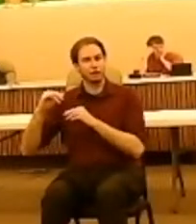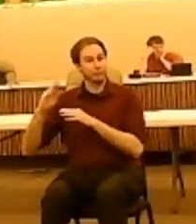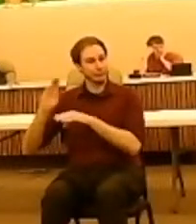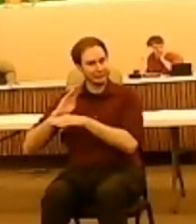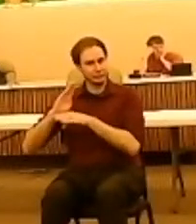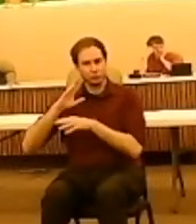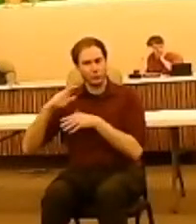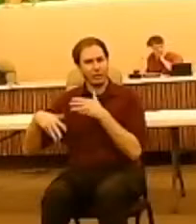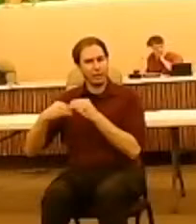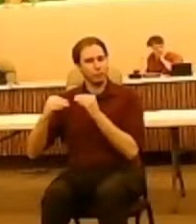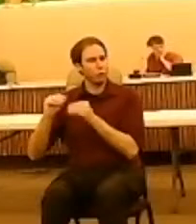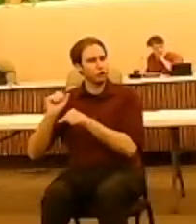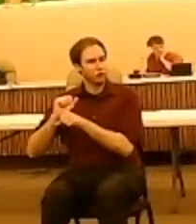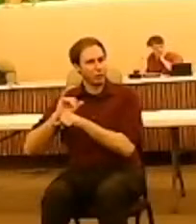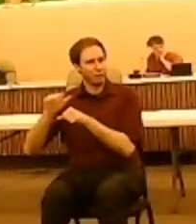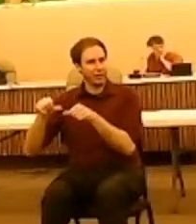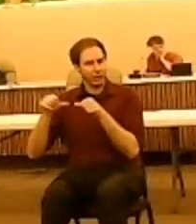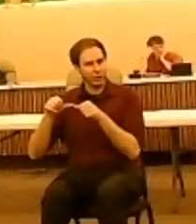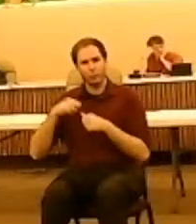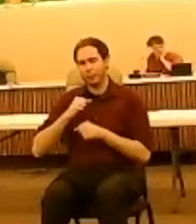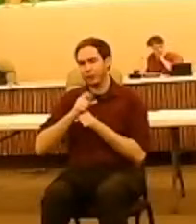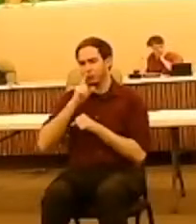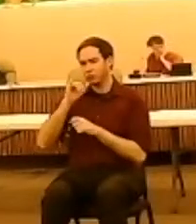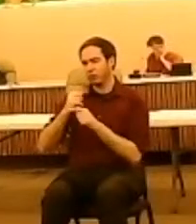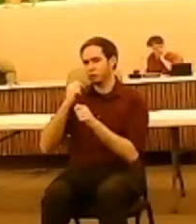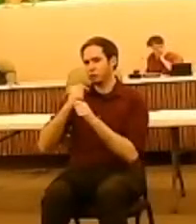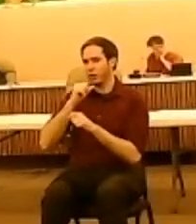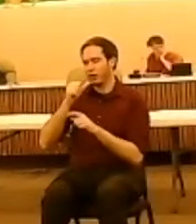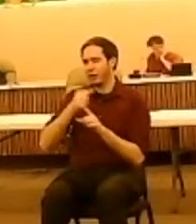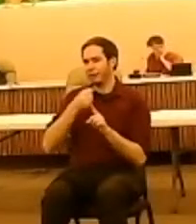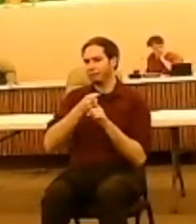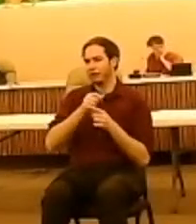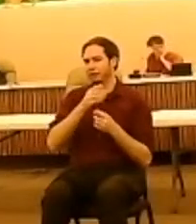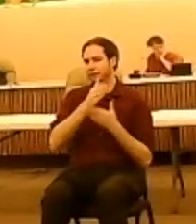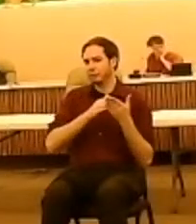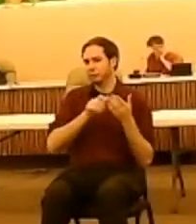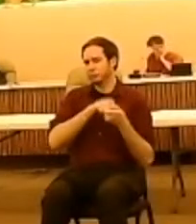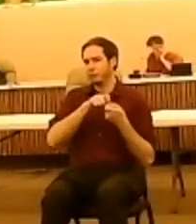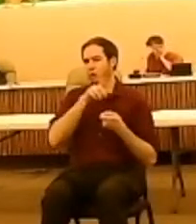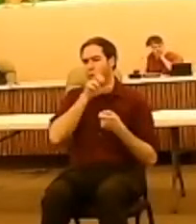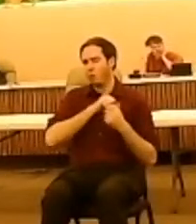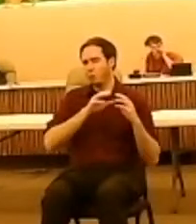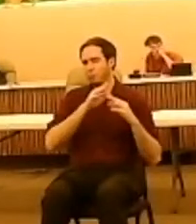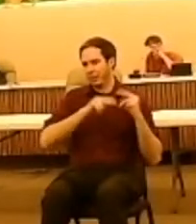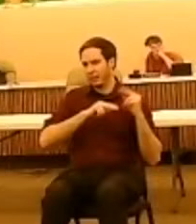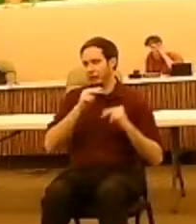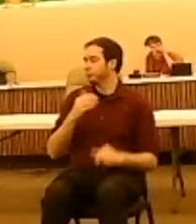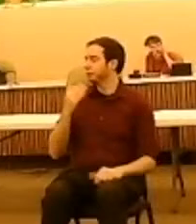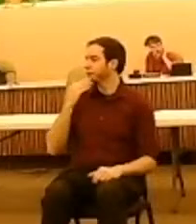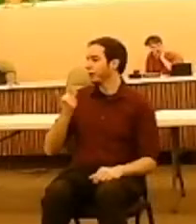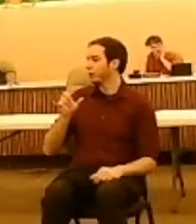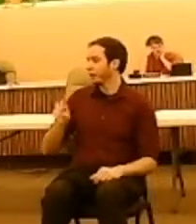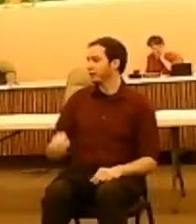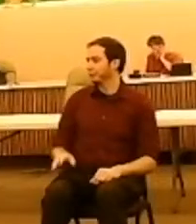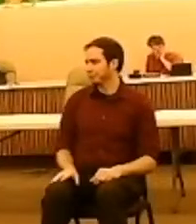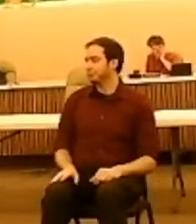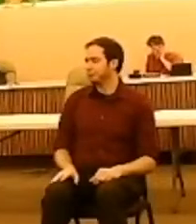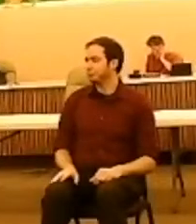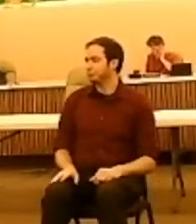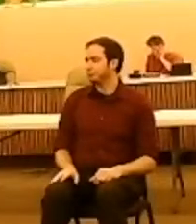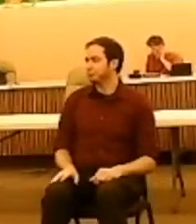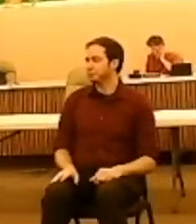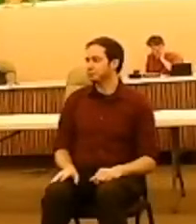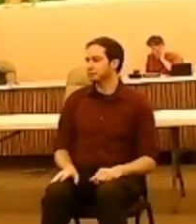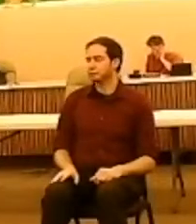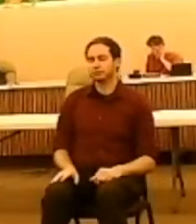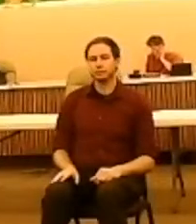vibrations don't affect the historic buildings. Thanks, Kevin. Thank you, Kevin.